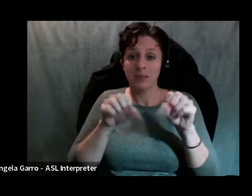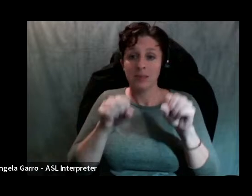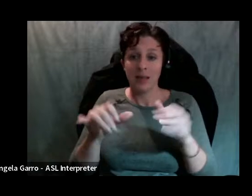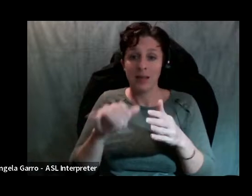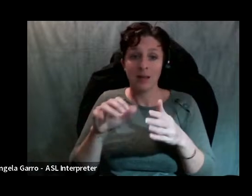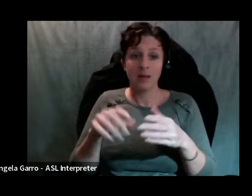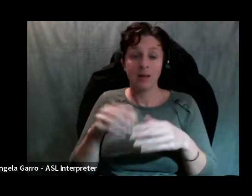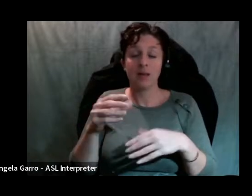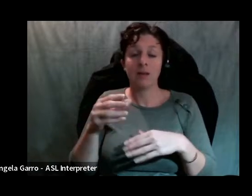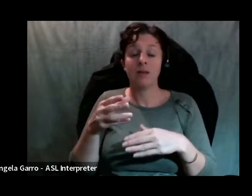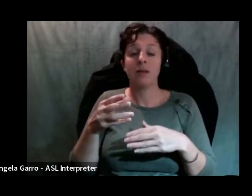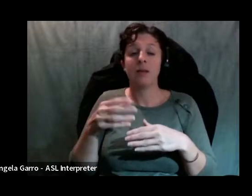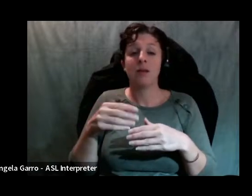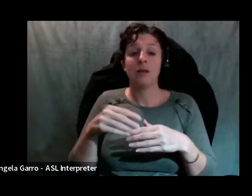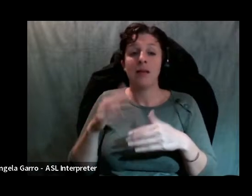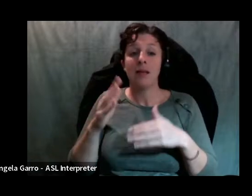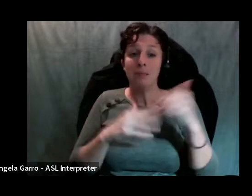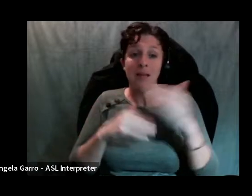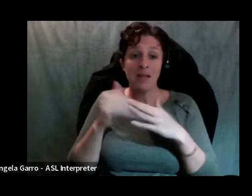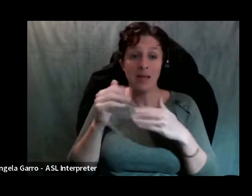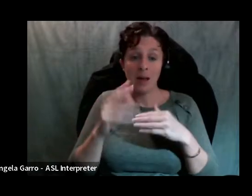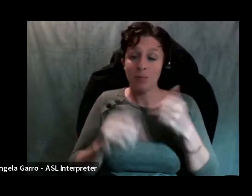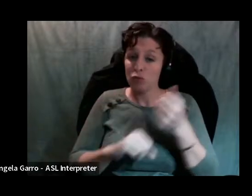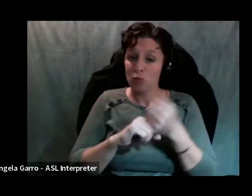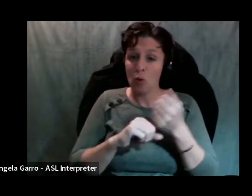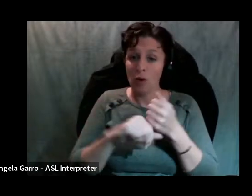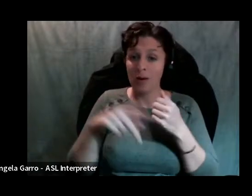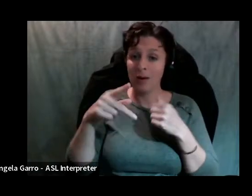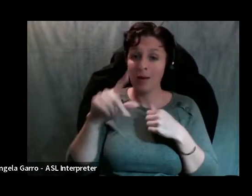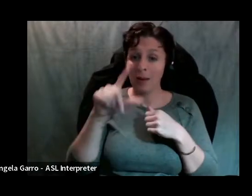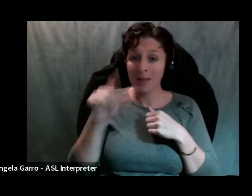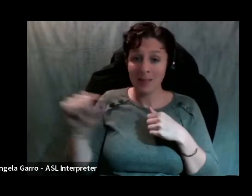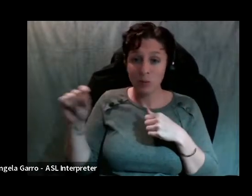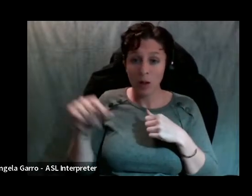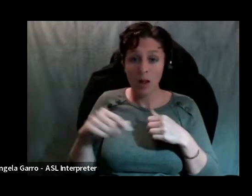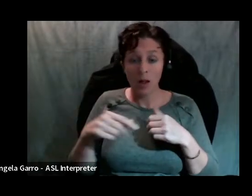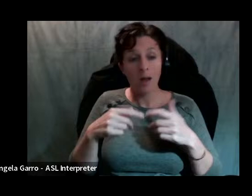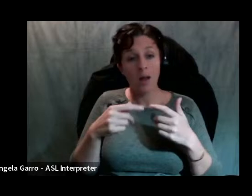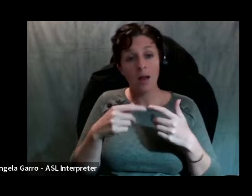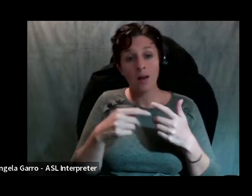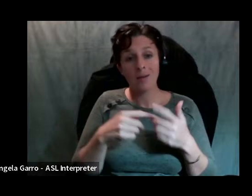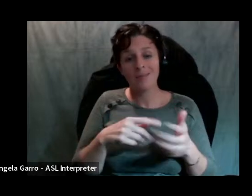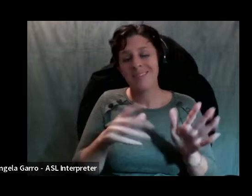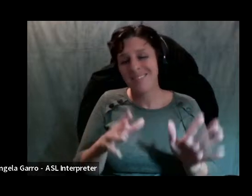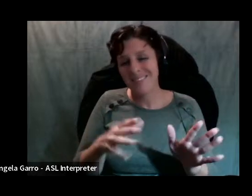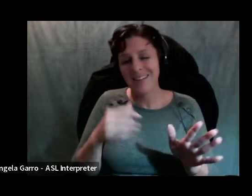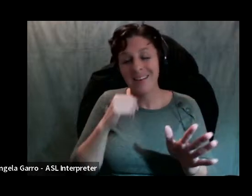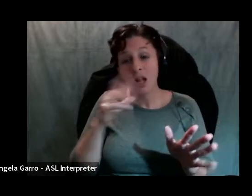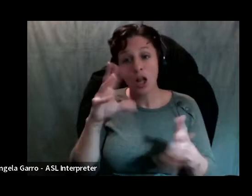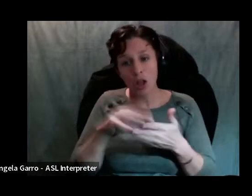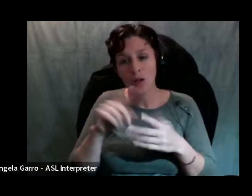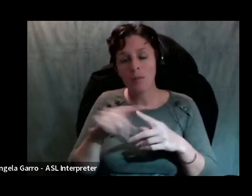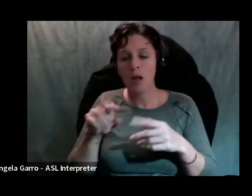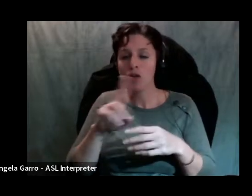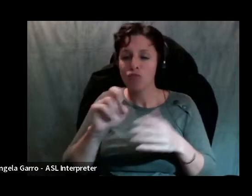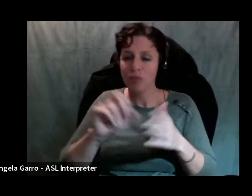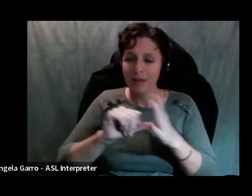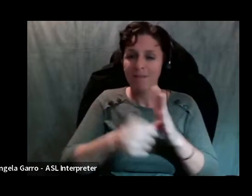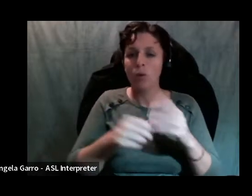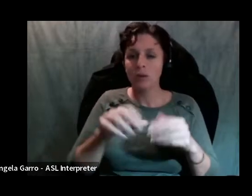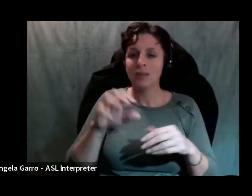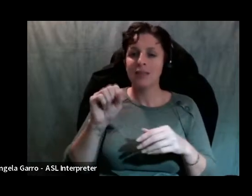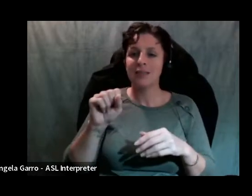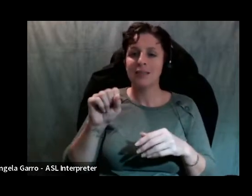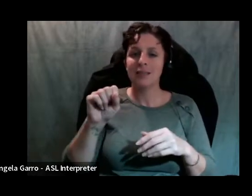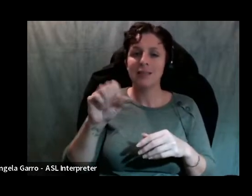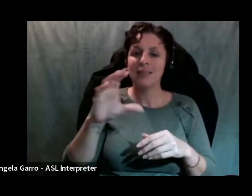Building up and supporting Peninsula. I think we all learned, it's not that we learned it, but it was reinforced at CSBA.